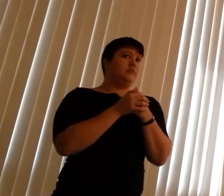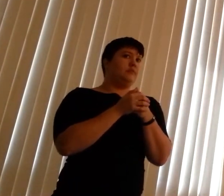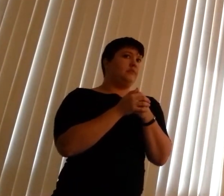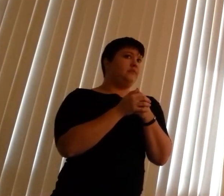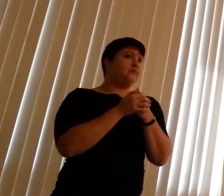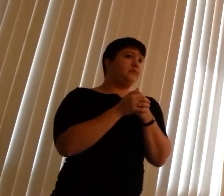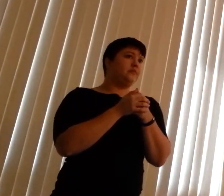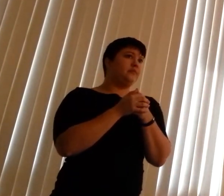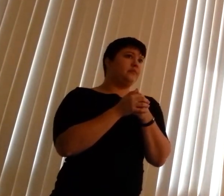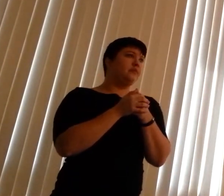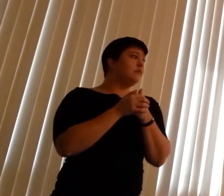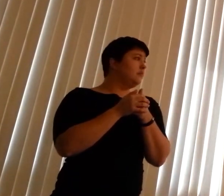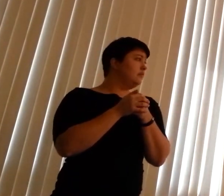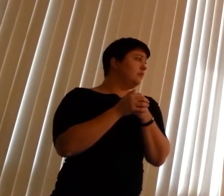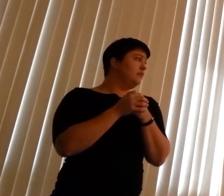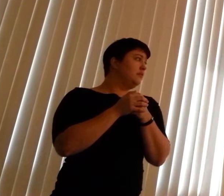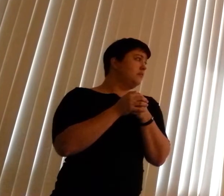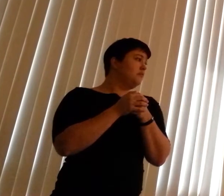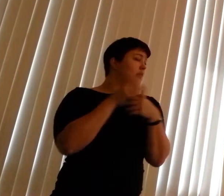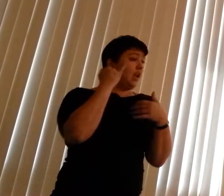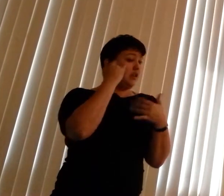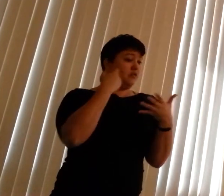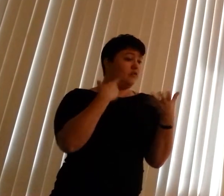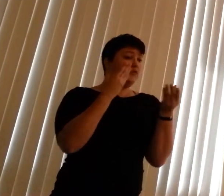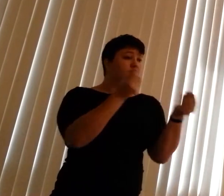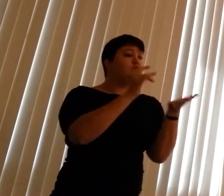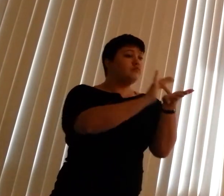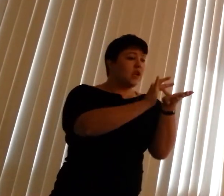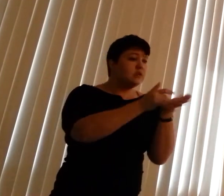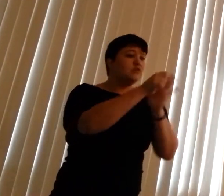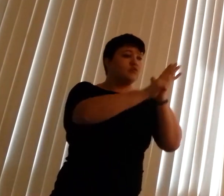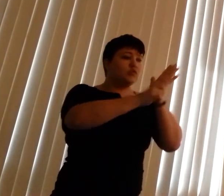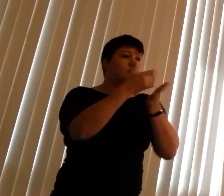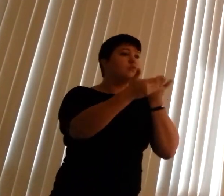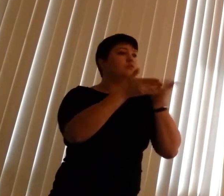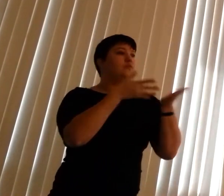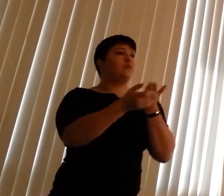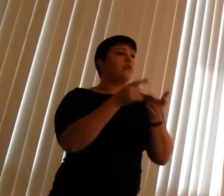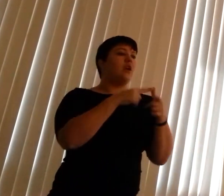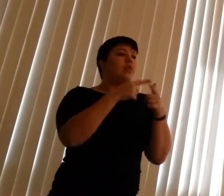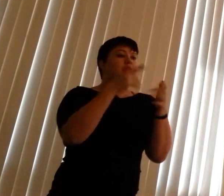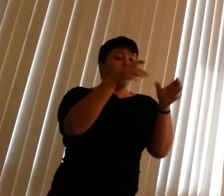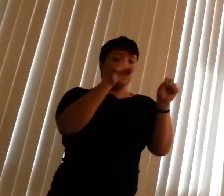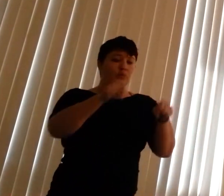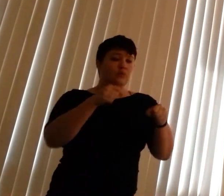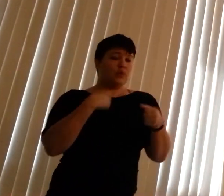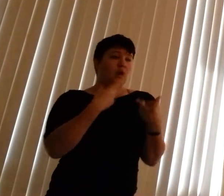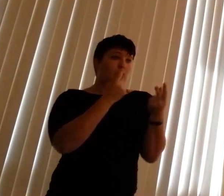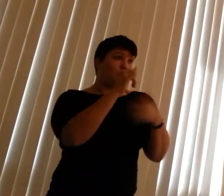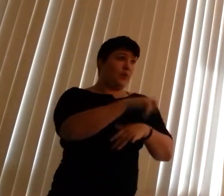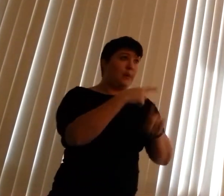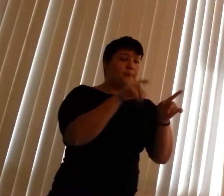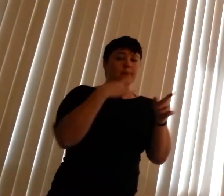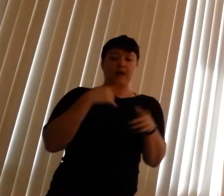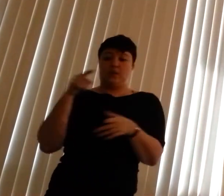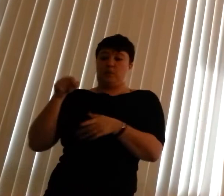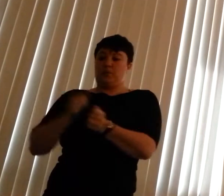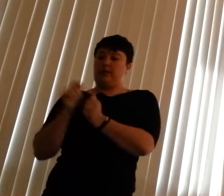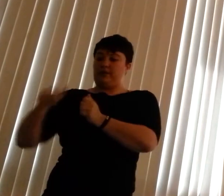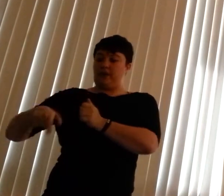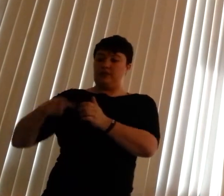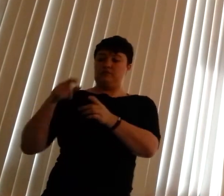living if given the resource. In the unequal lifespan case, you have two people who are trying to get